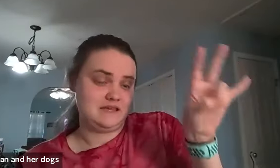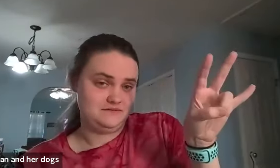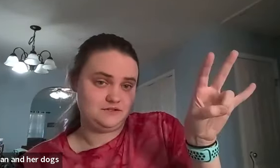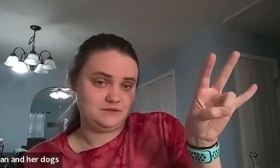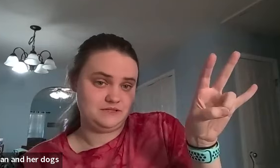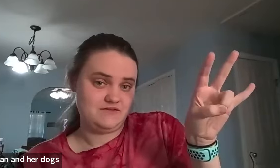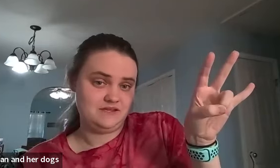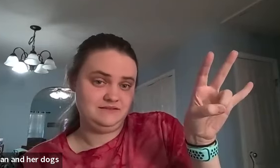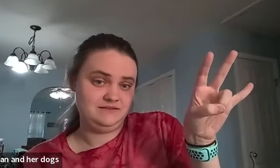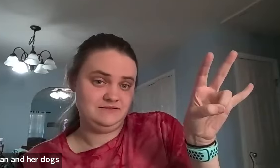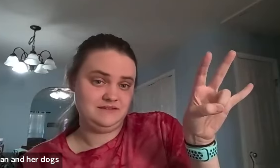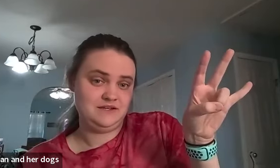2, 7 for 27.